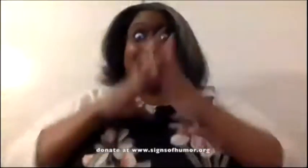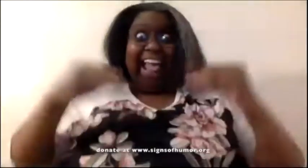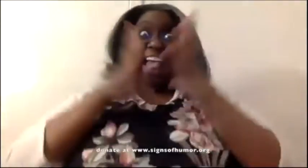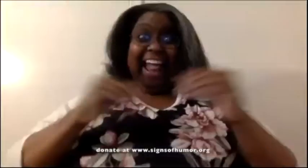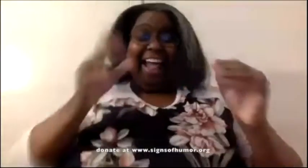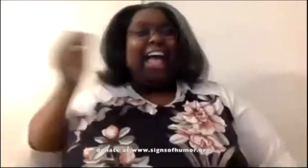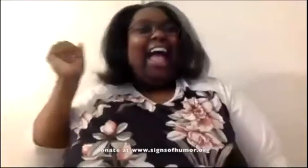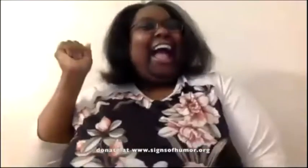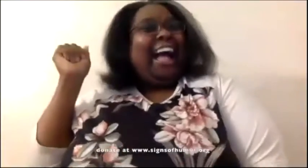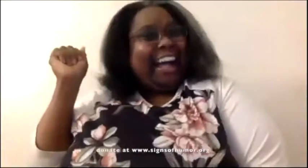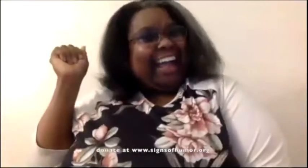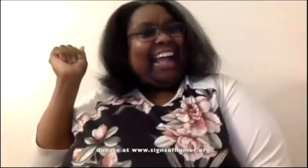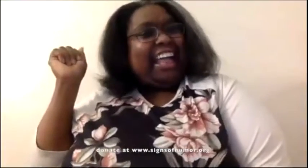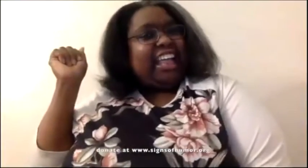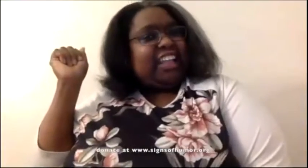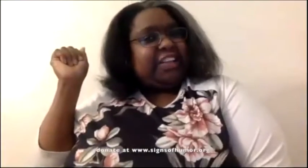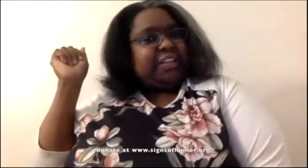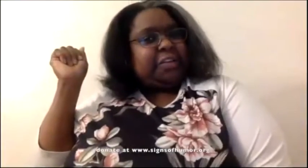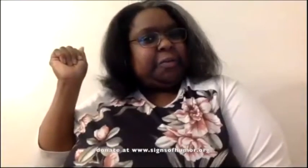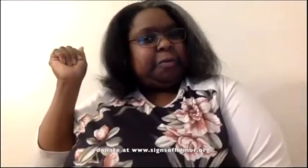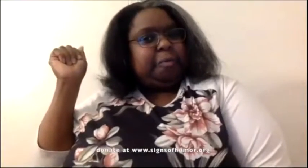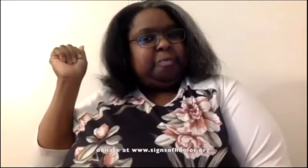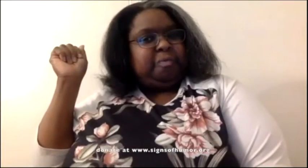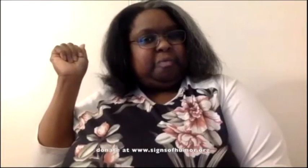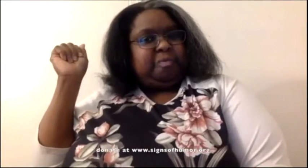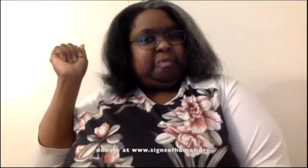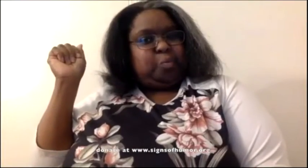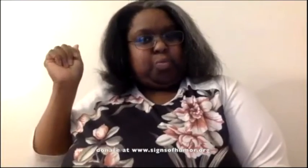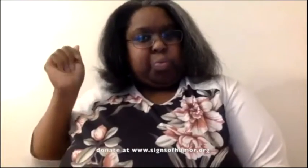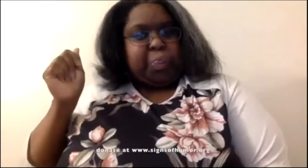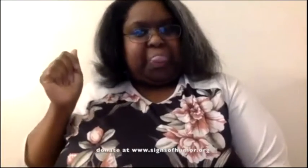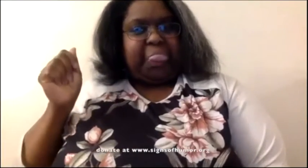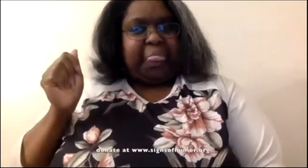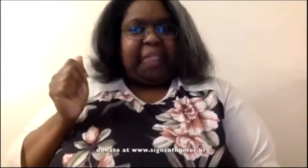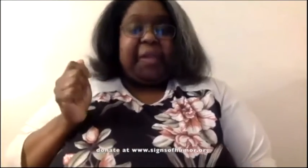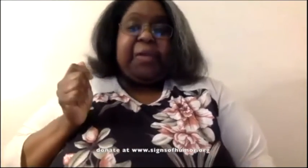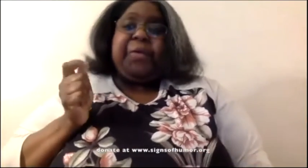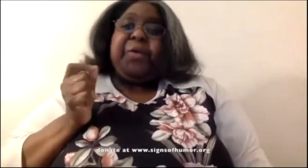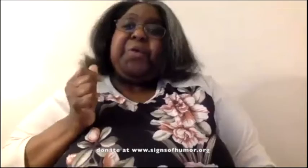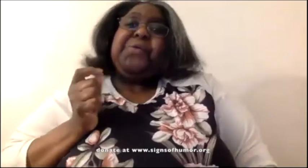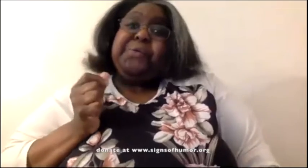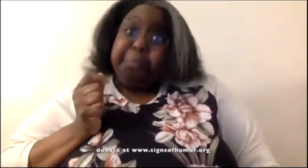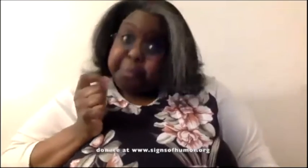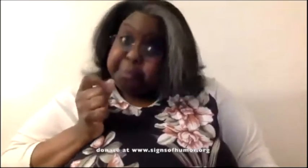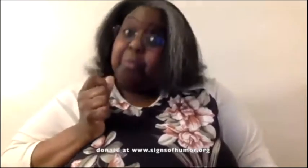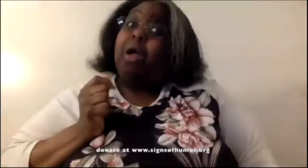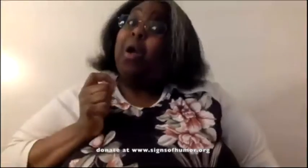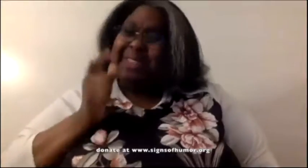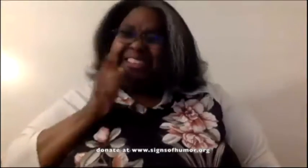on in, and they were like, "Girl, Mommy, let me tell you what happened." They told the whole story. Well, Mama wasn't